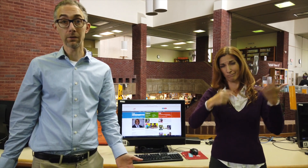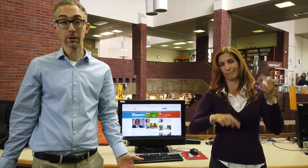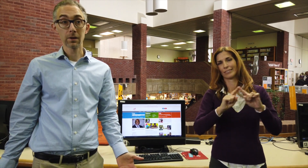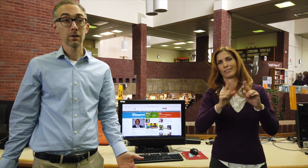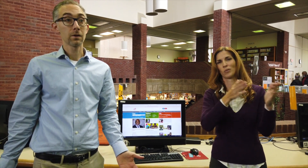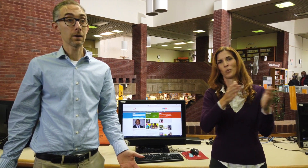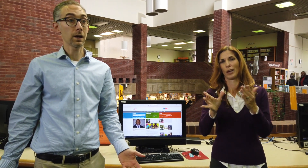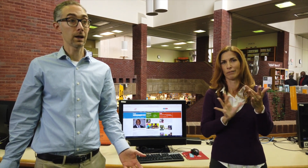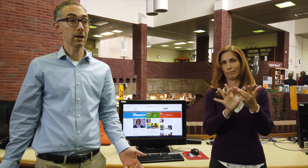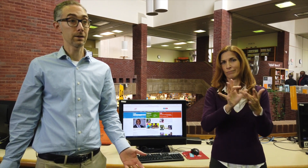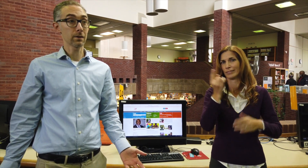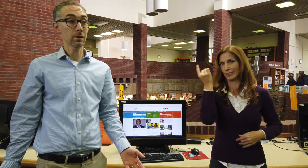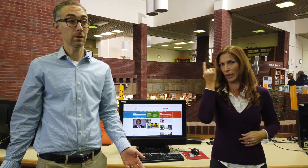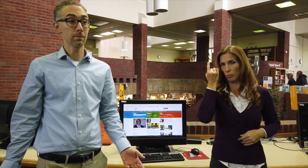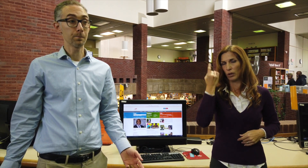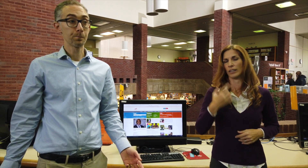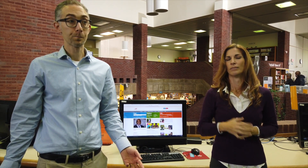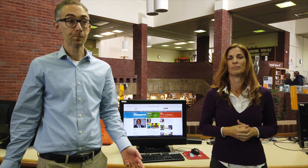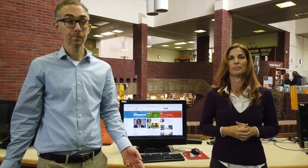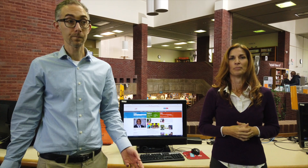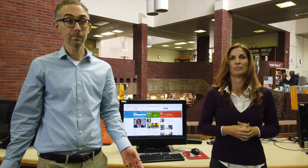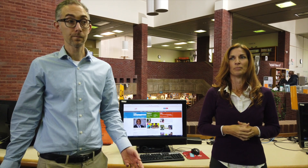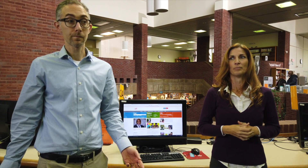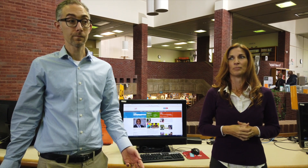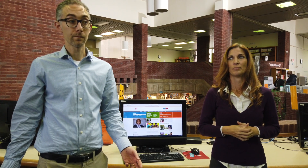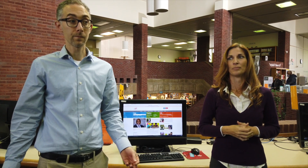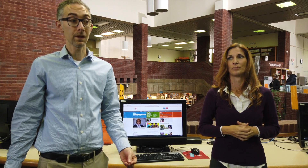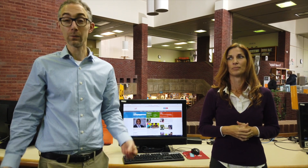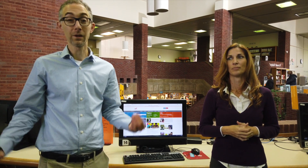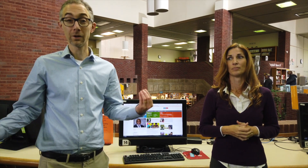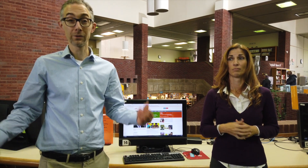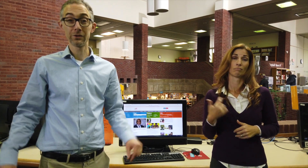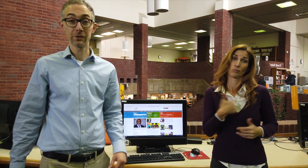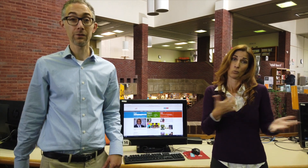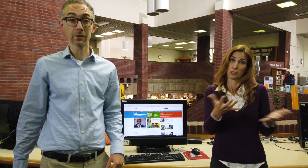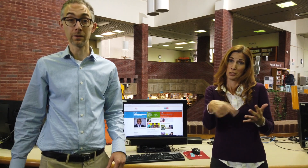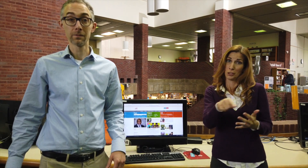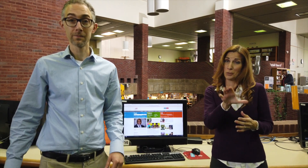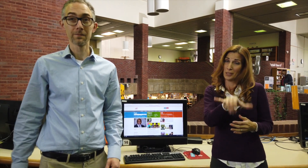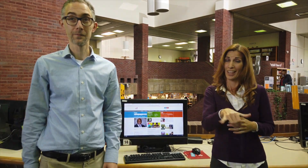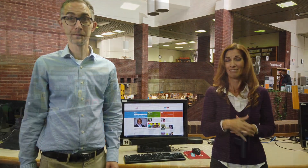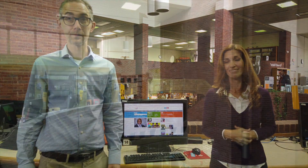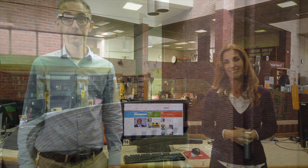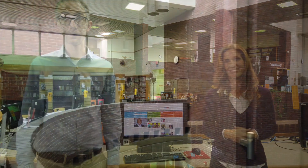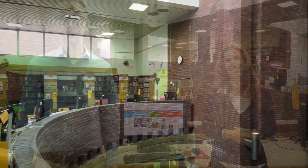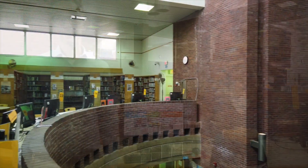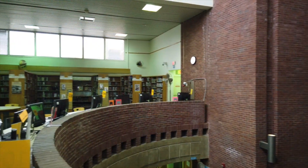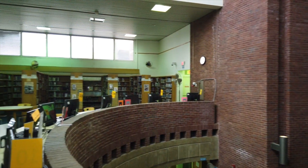reach out, and we encourage you to do so.